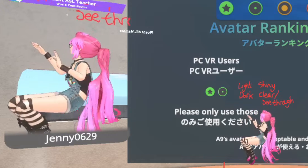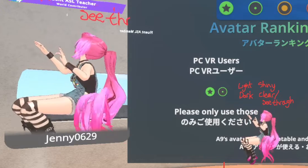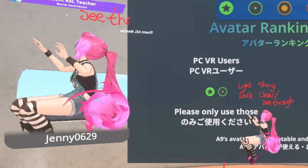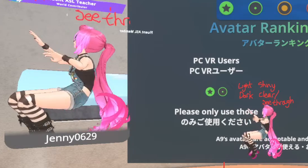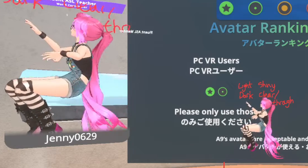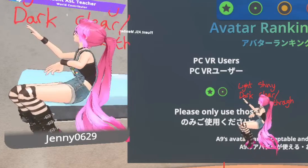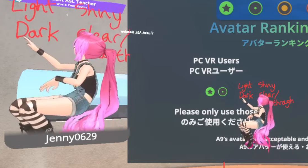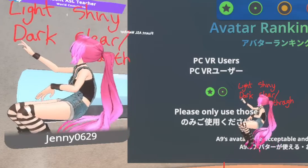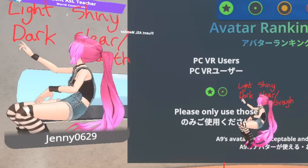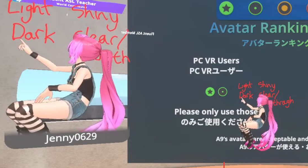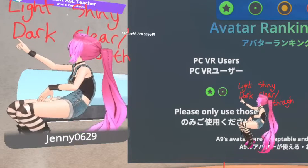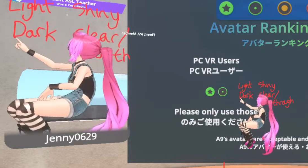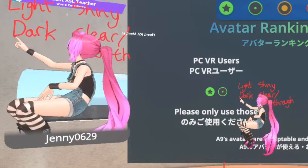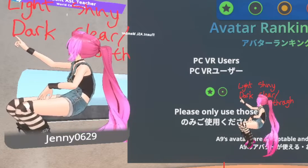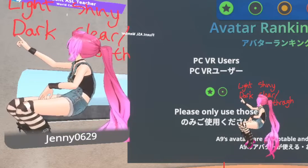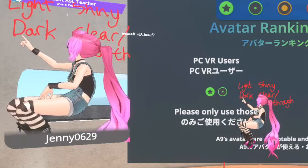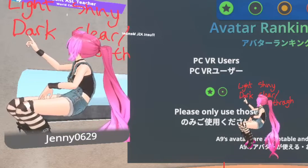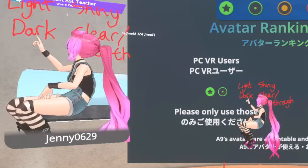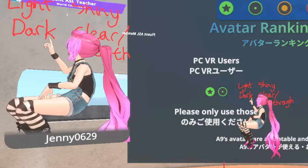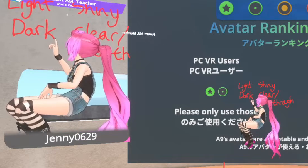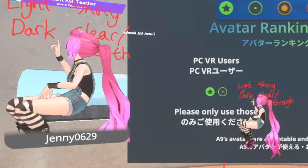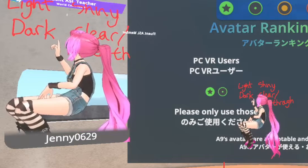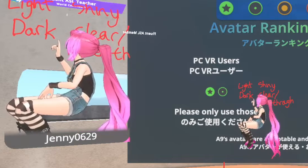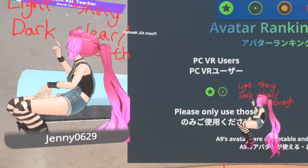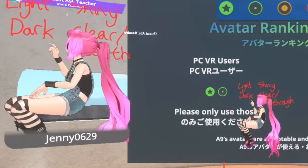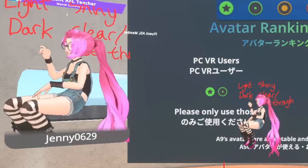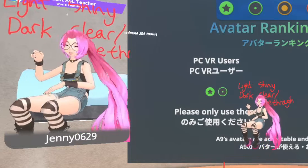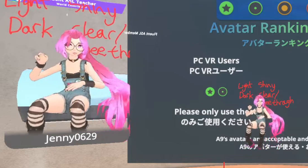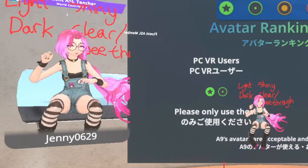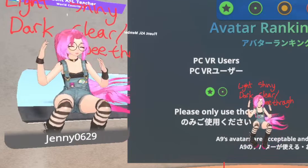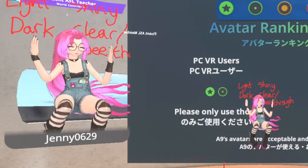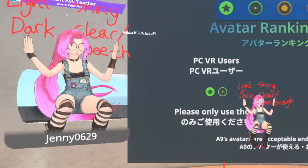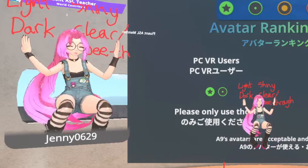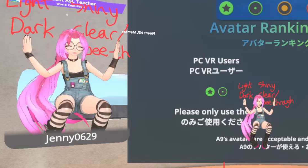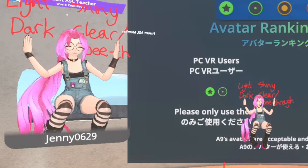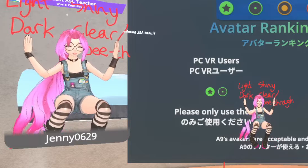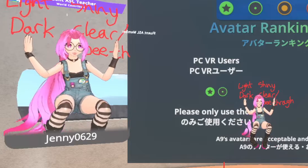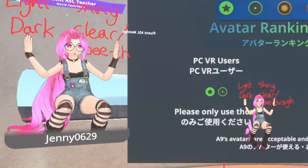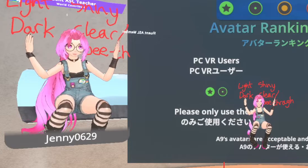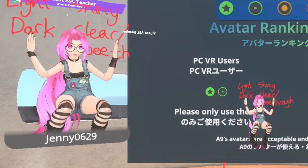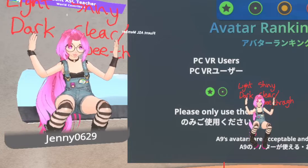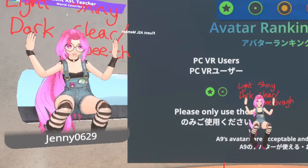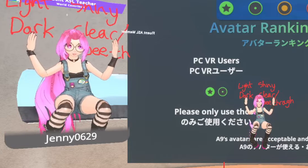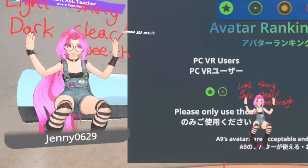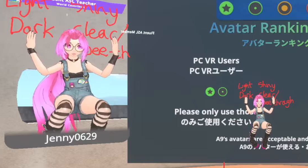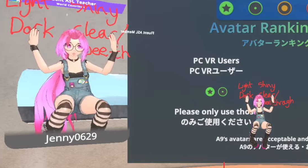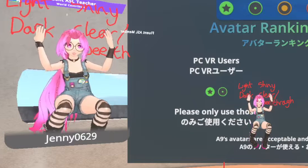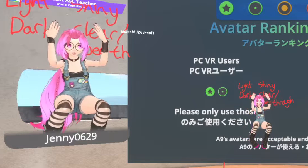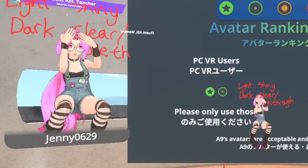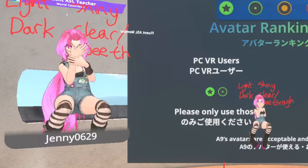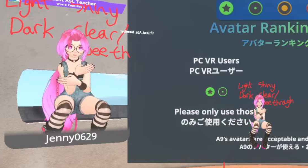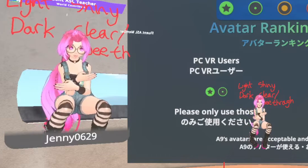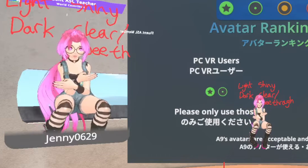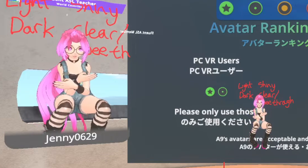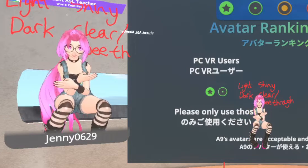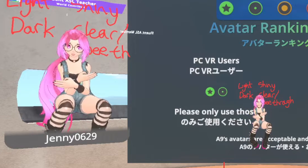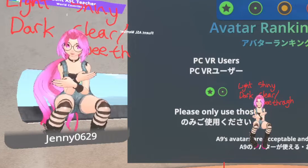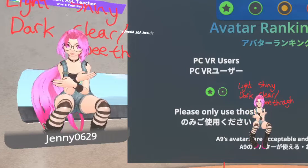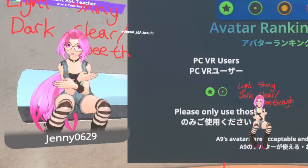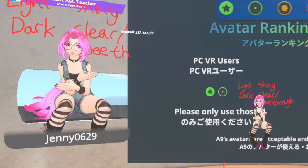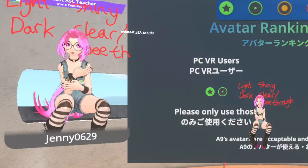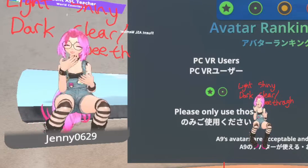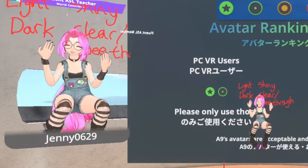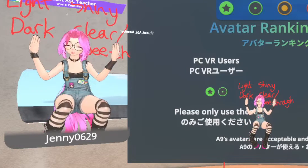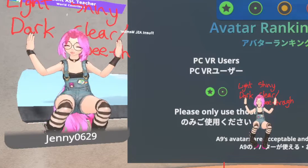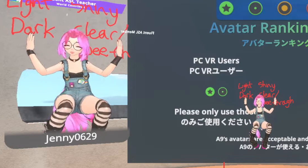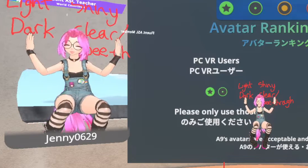it. But then there's another way, because the way to sign dark is you have two hands covering your